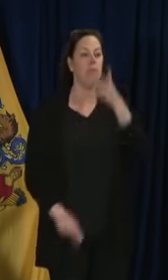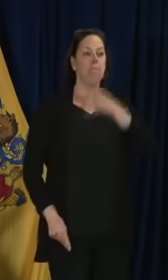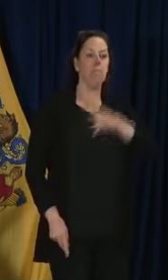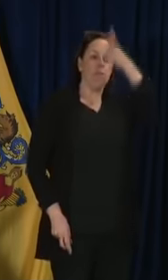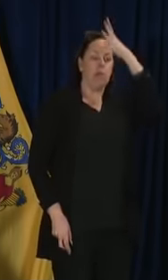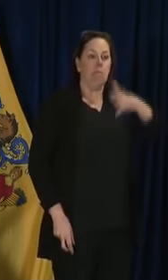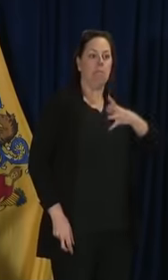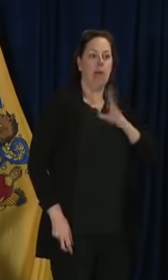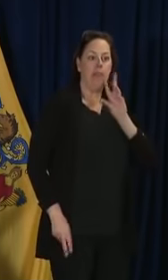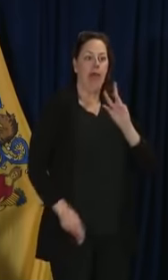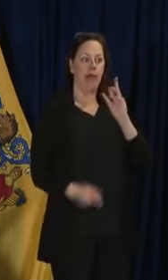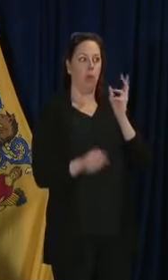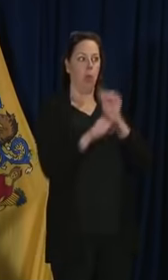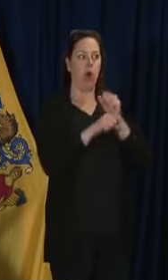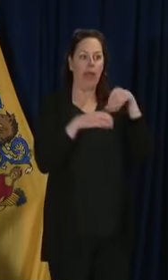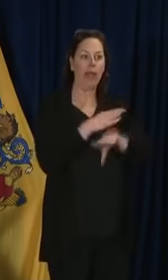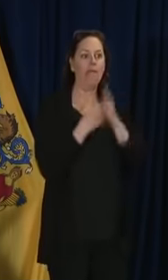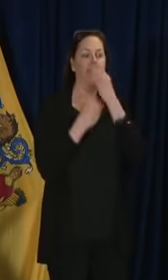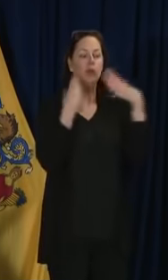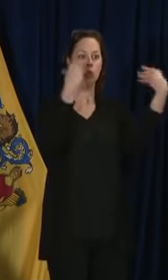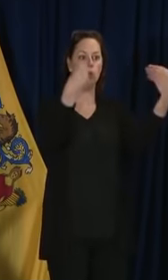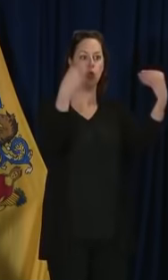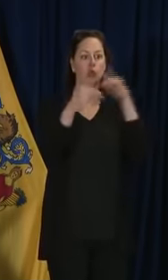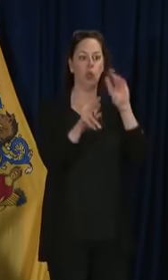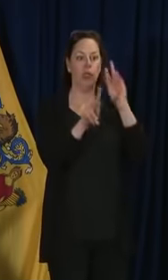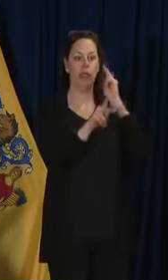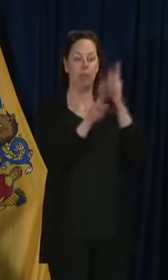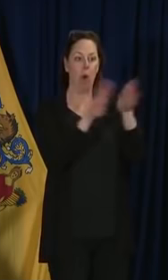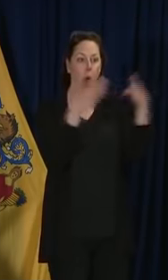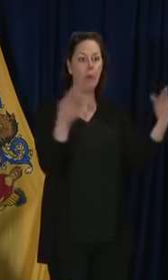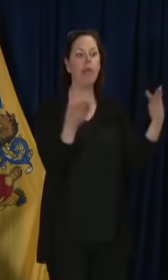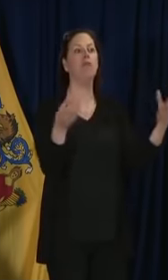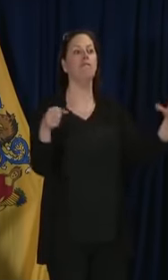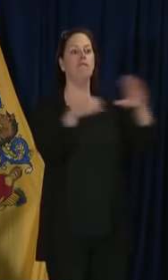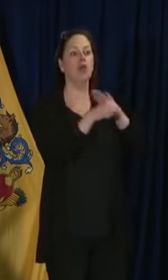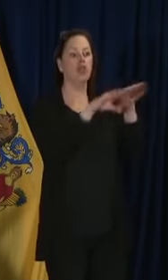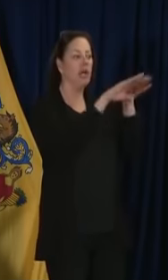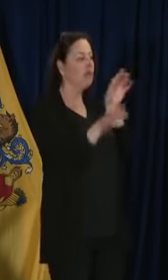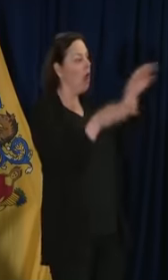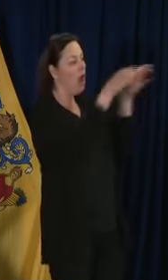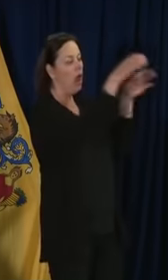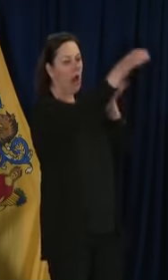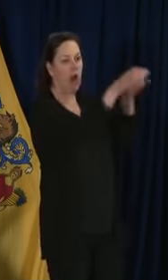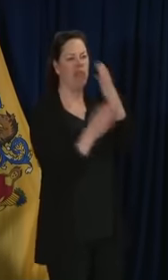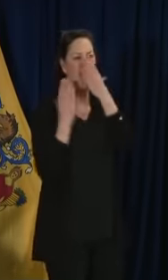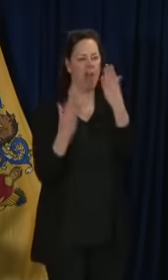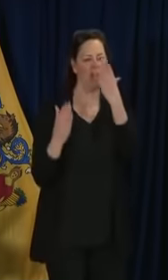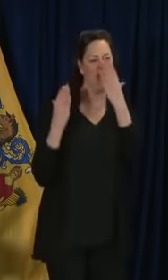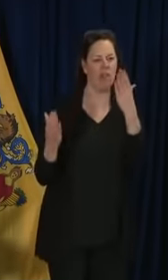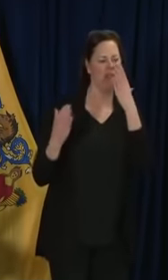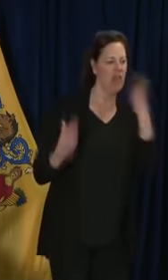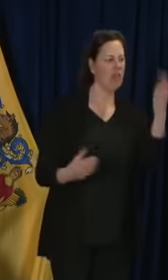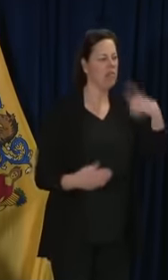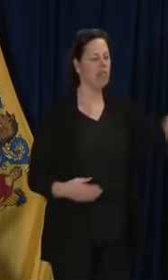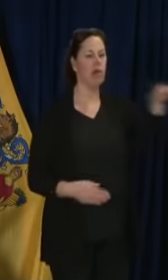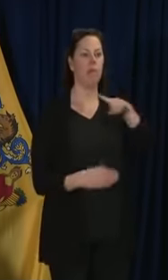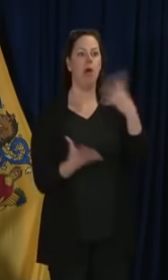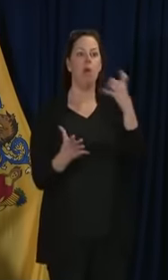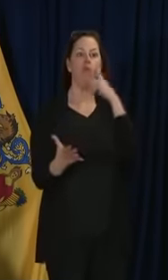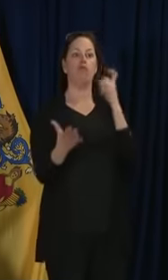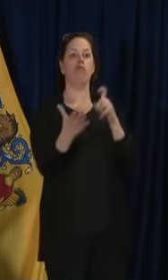working to keep our grocery stores open and stocked, to name just a few. I also want to recognize